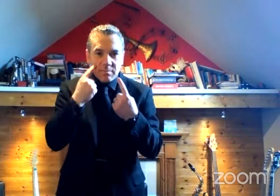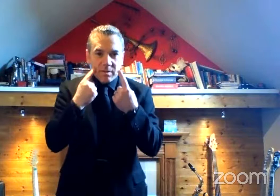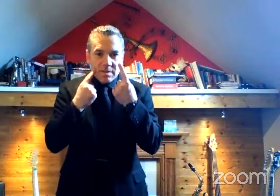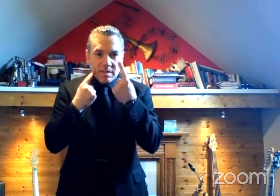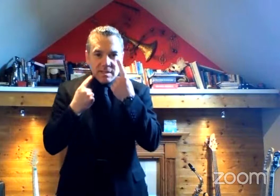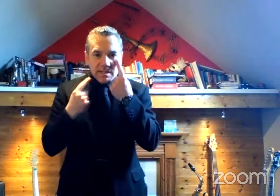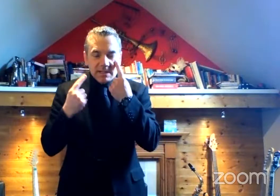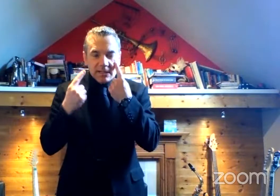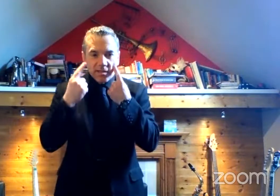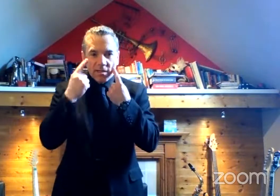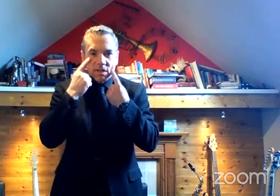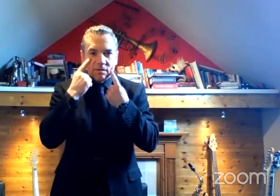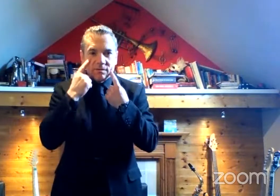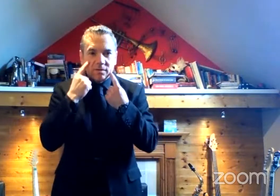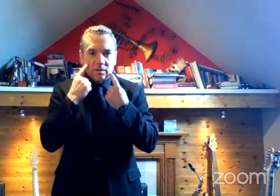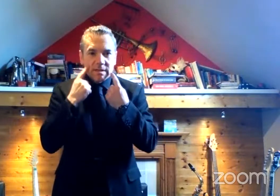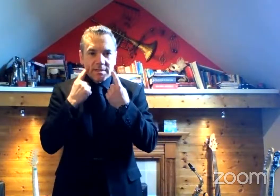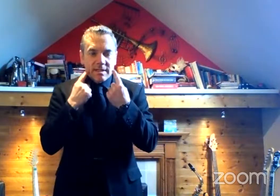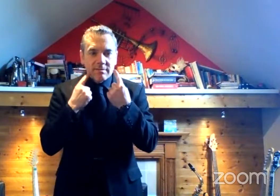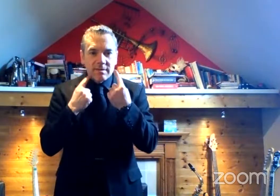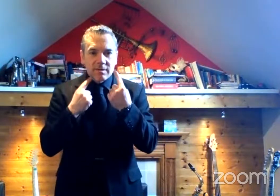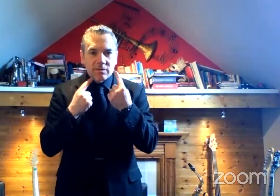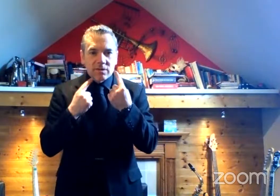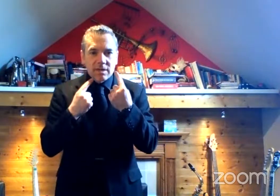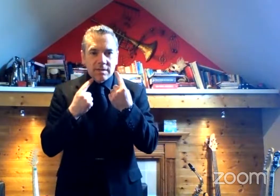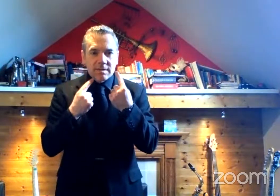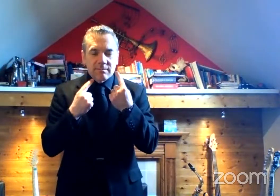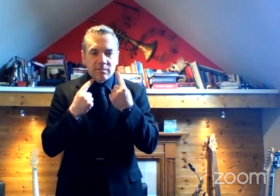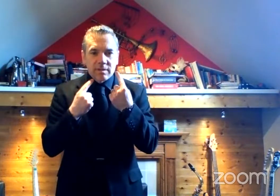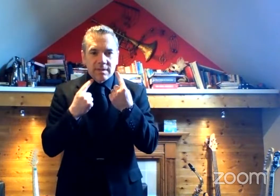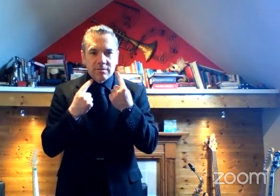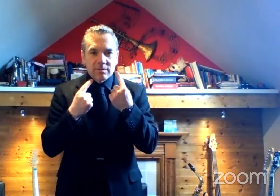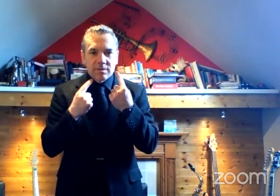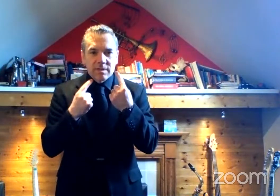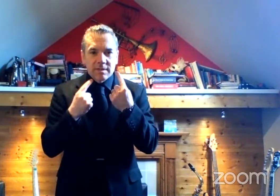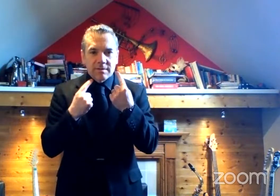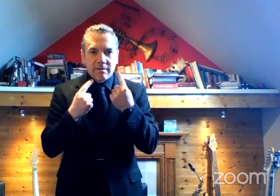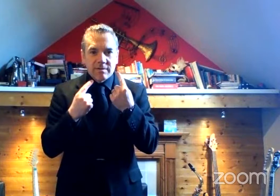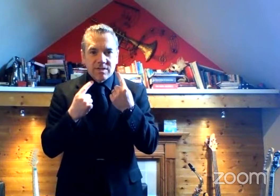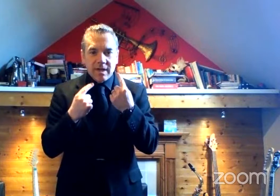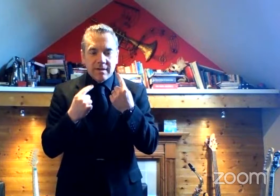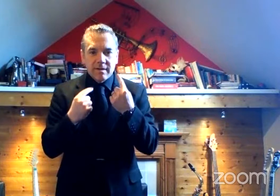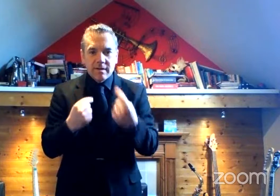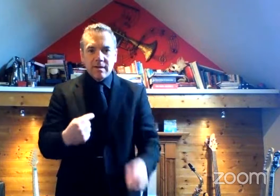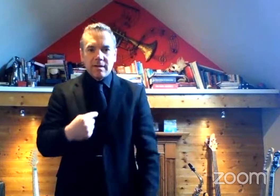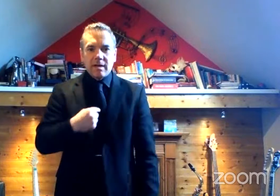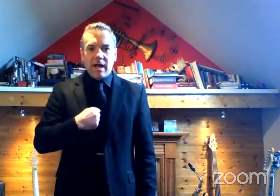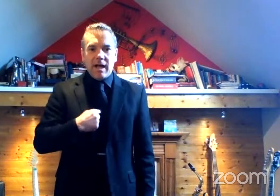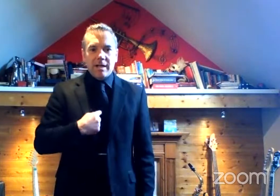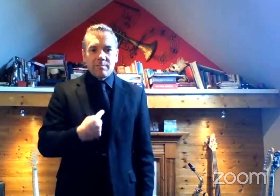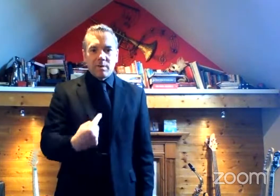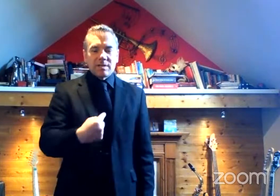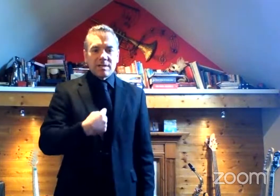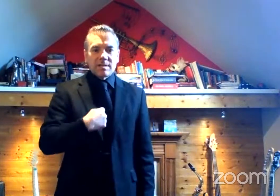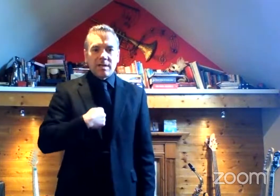going to point to the tears falling down your cheeks, rolling down your cheeks. Very sad. I, point to